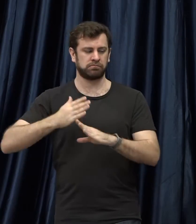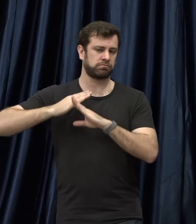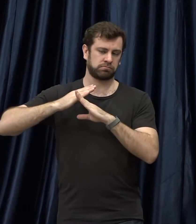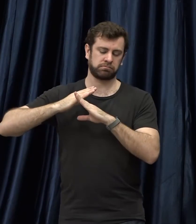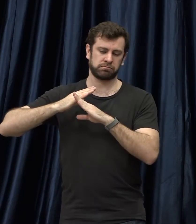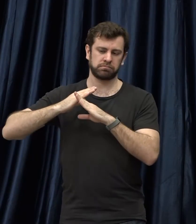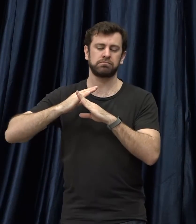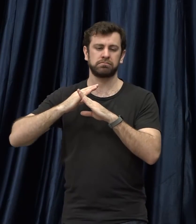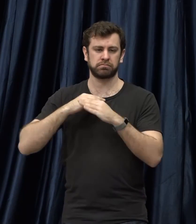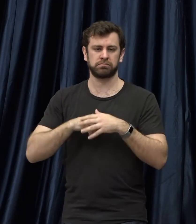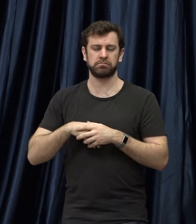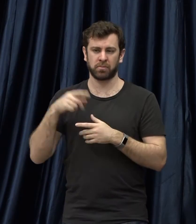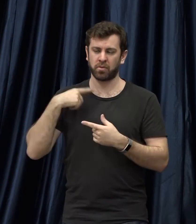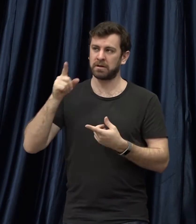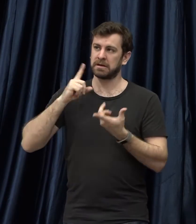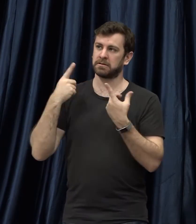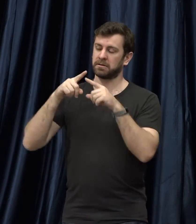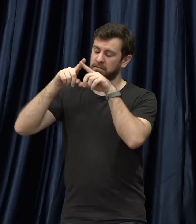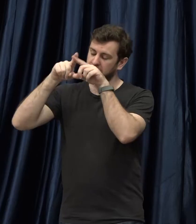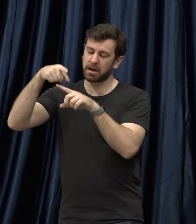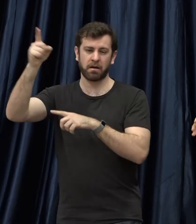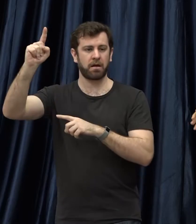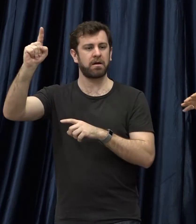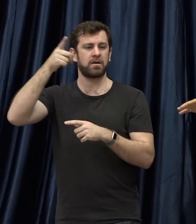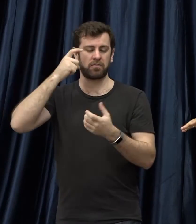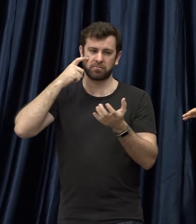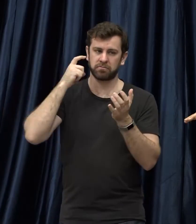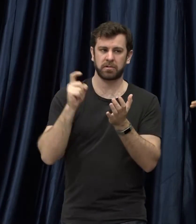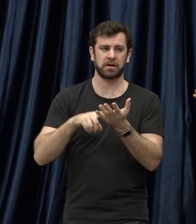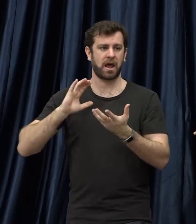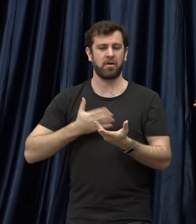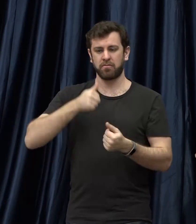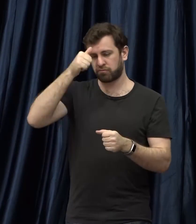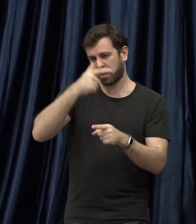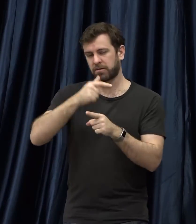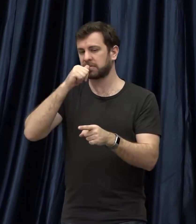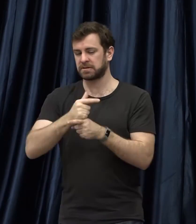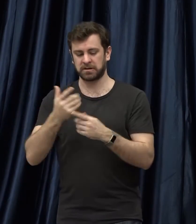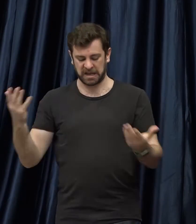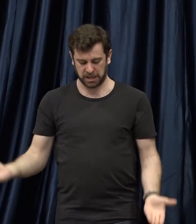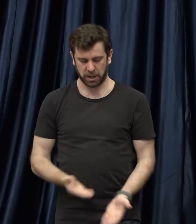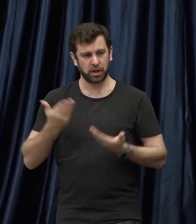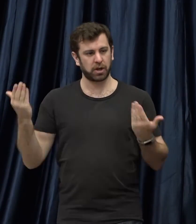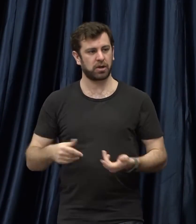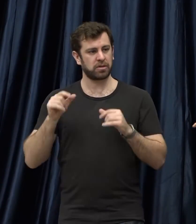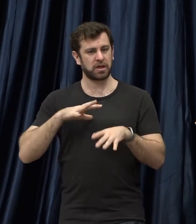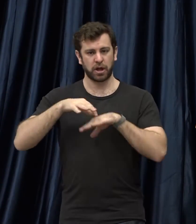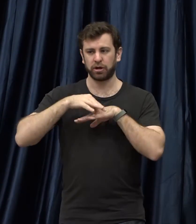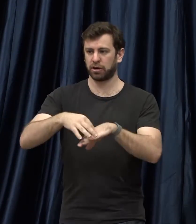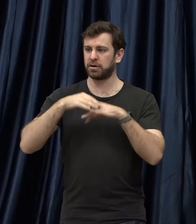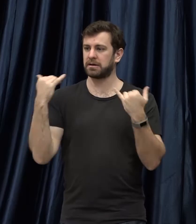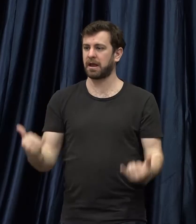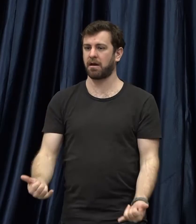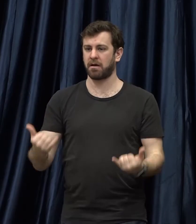upon Allah subhanahu wa ta'ala and to recognize our brothers and sisters on the ground. Even